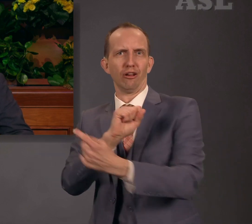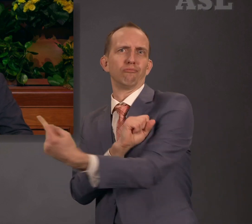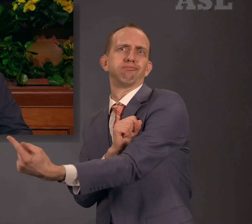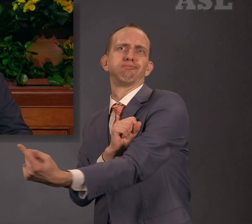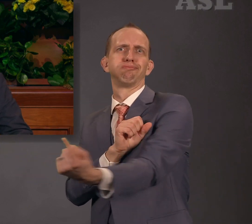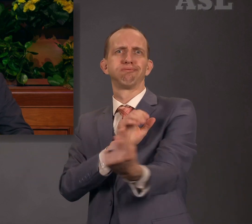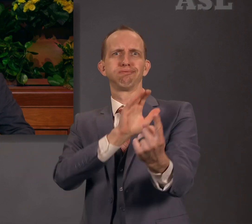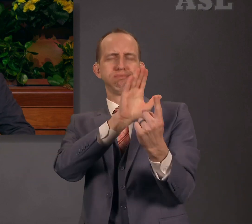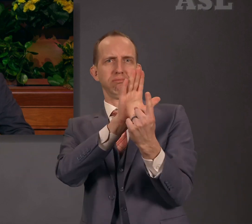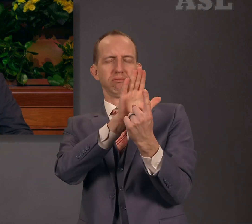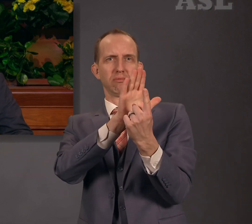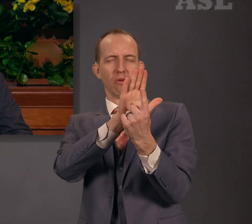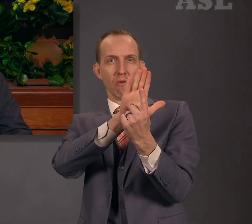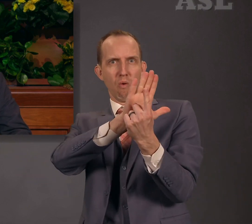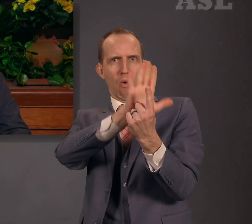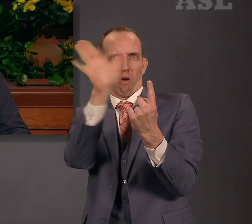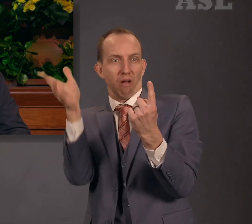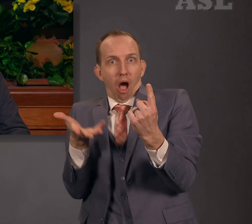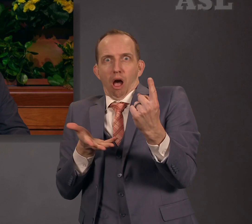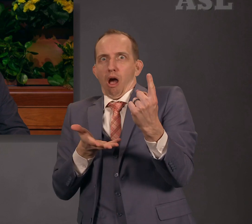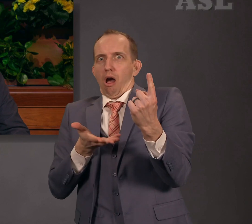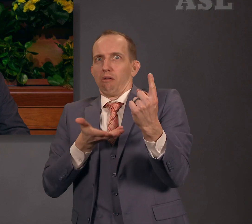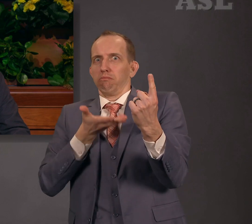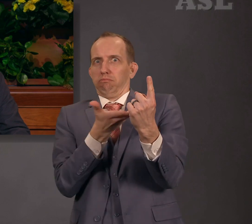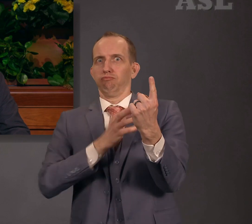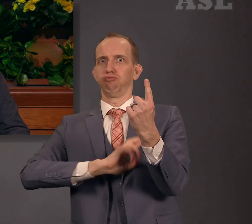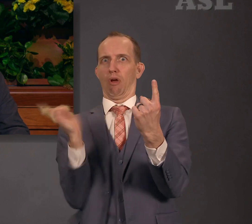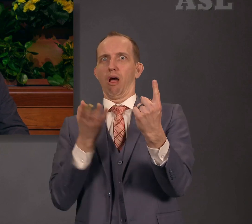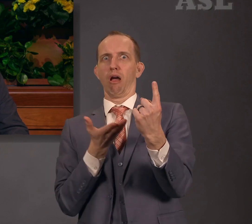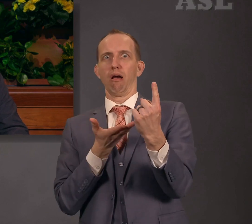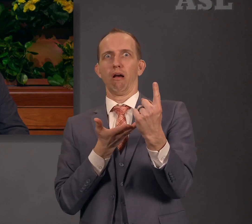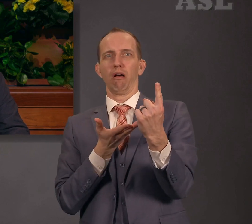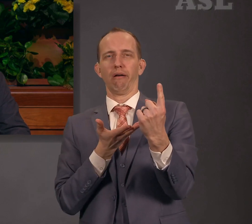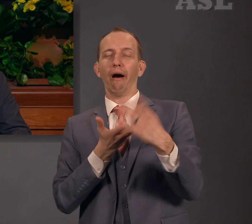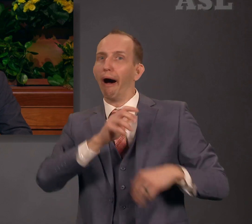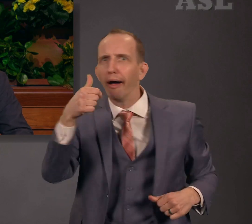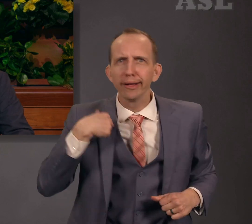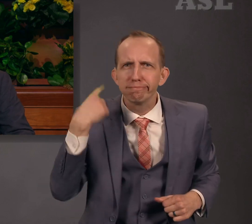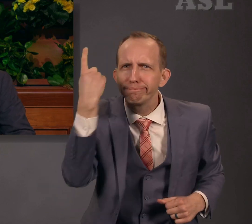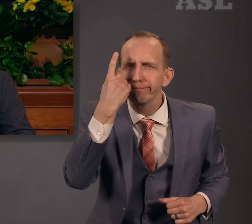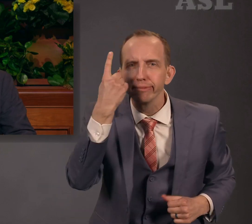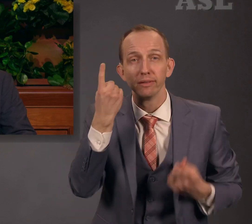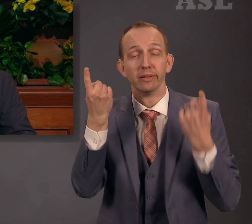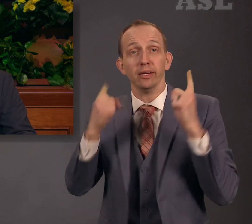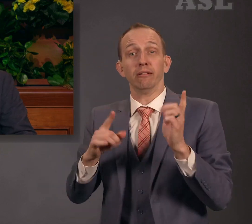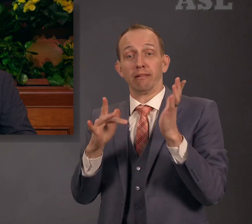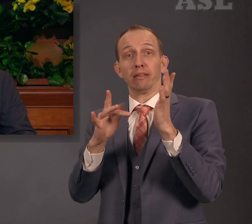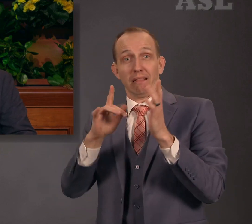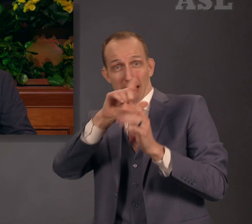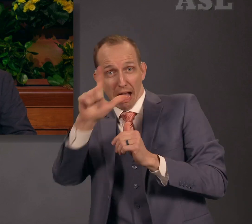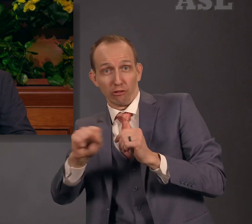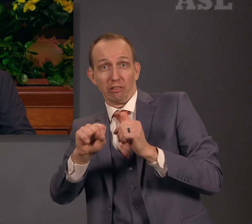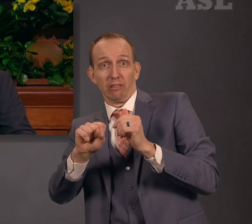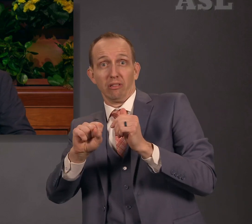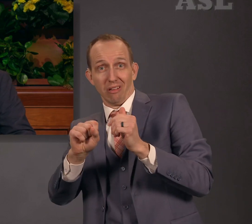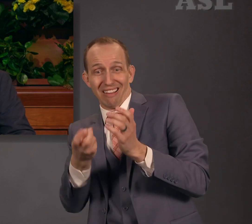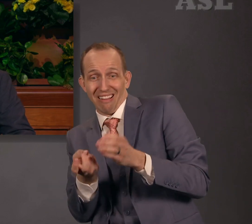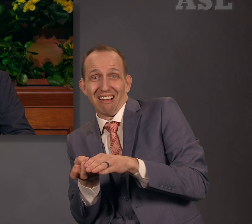placed in a miraculous way Lazarus at the opening so he would be immediately visible to the crowd when the stone was